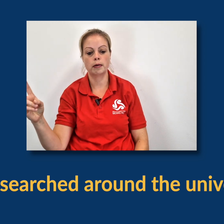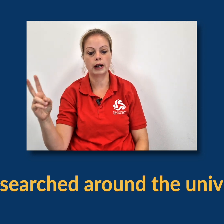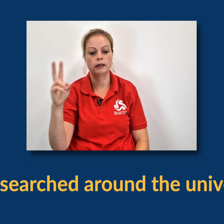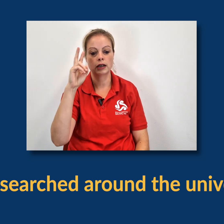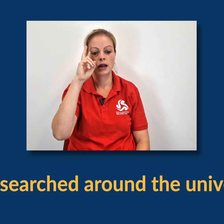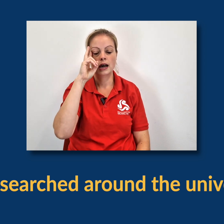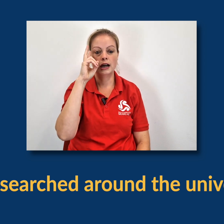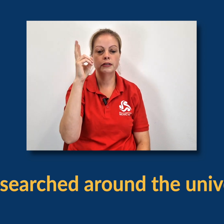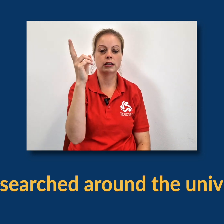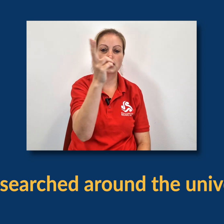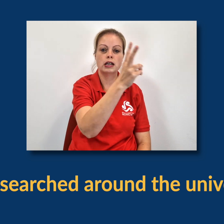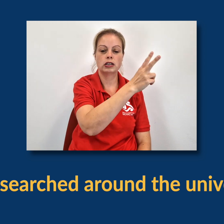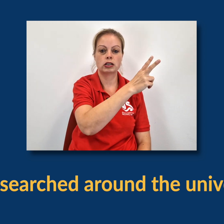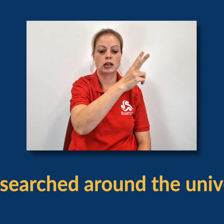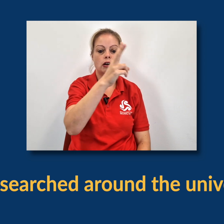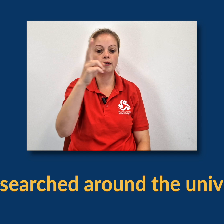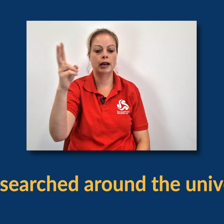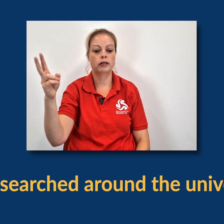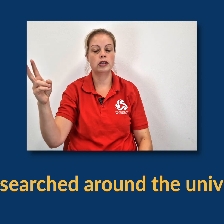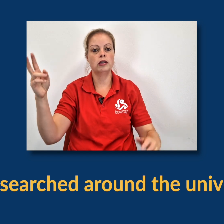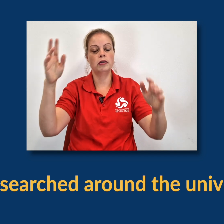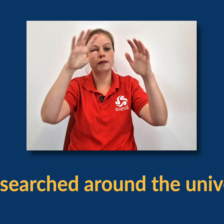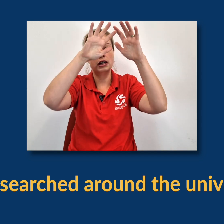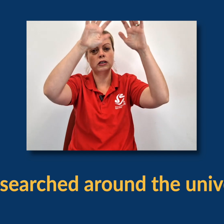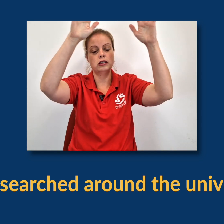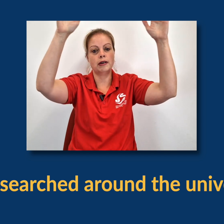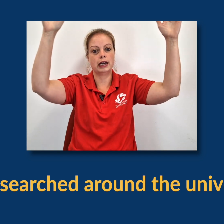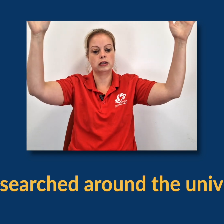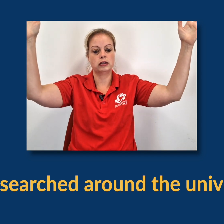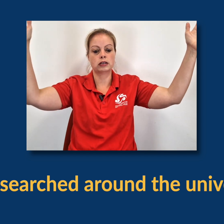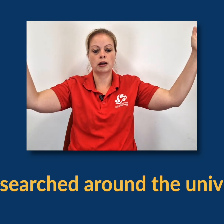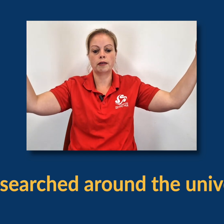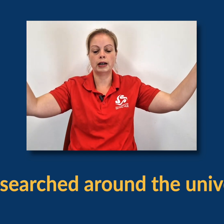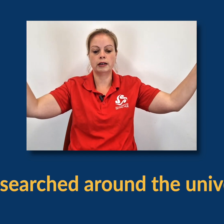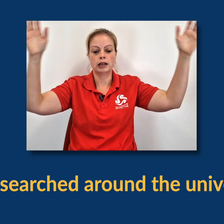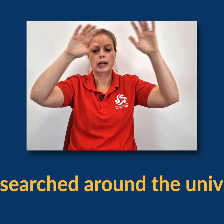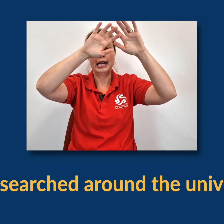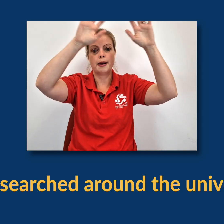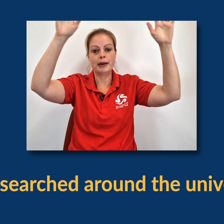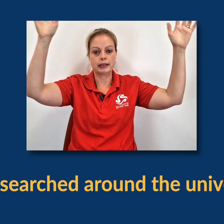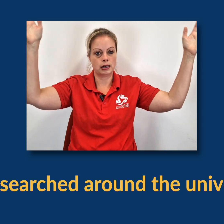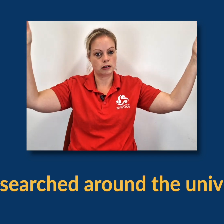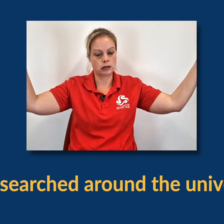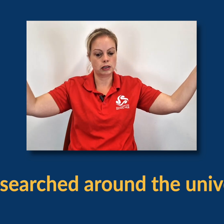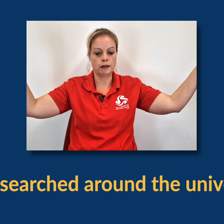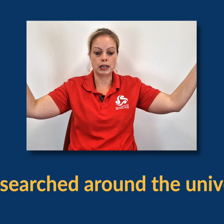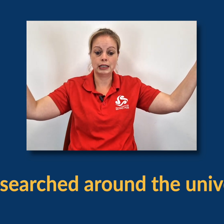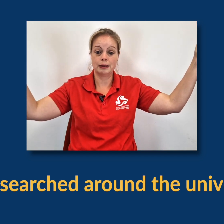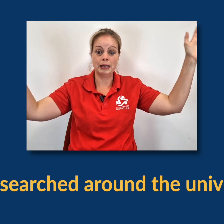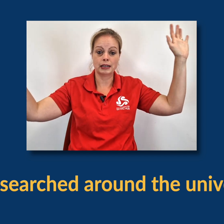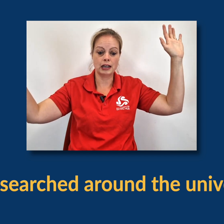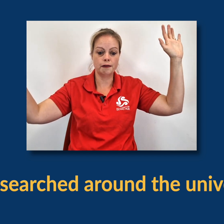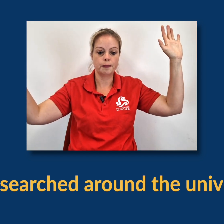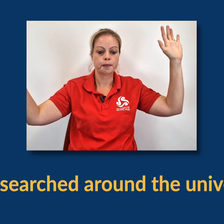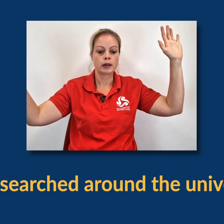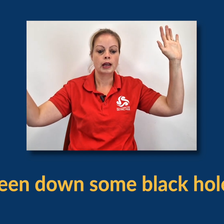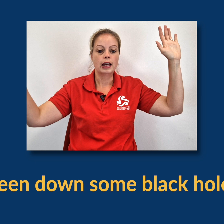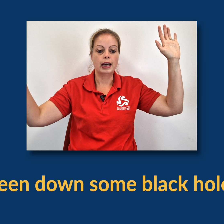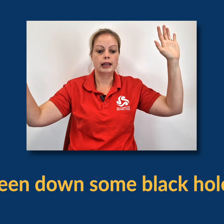around. I've searched around the universe, two hands just going around in a big circle because the universe is massive. And then we're